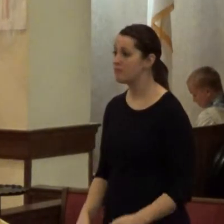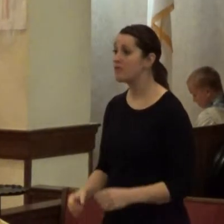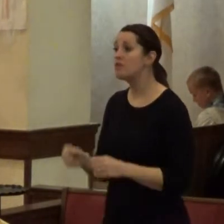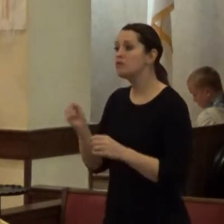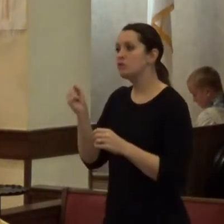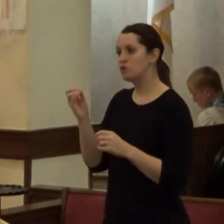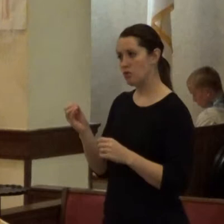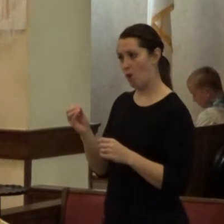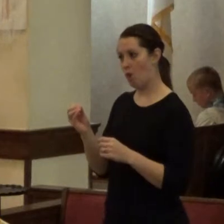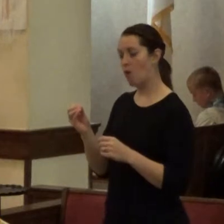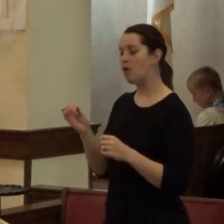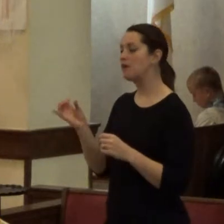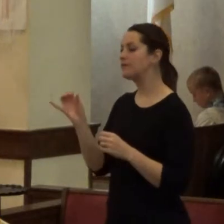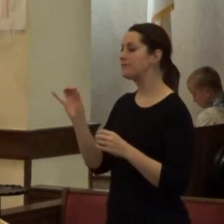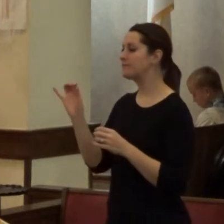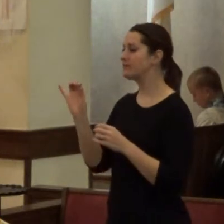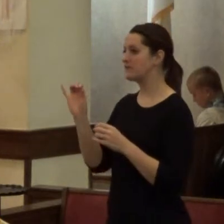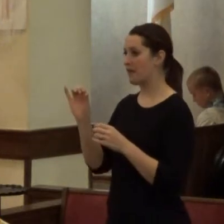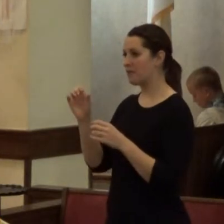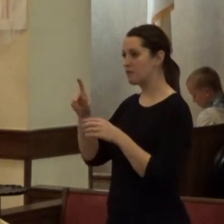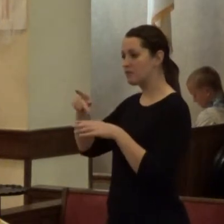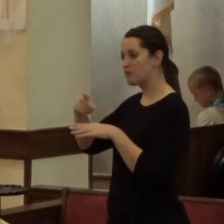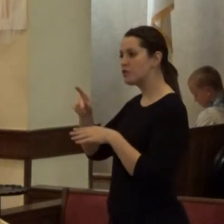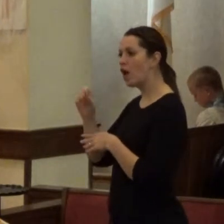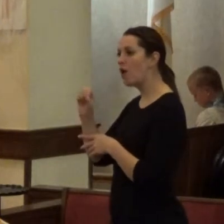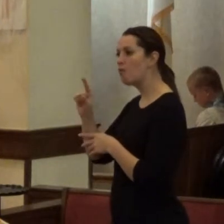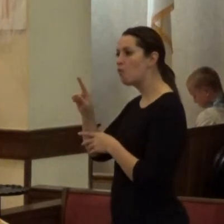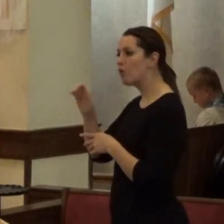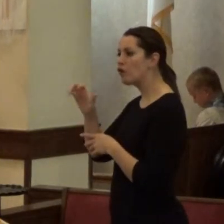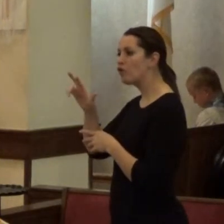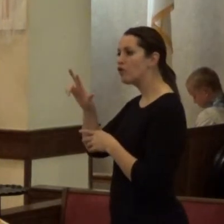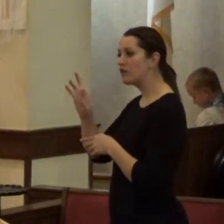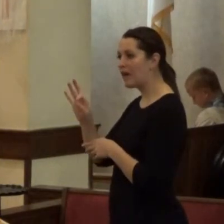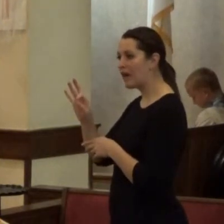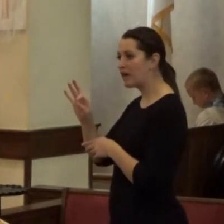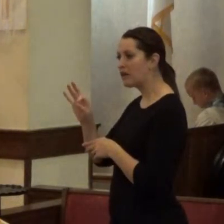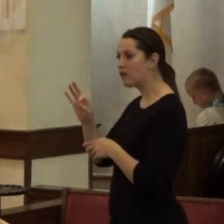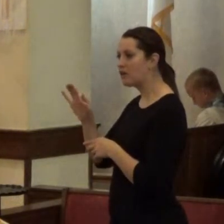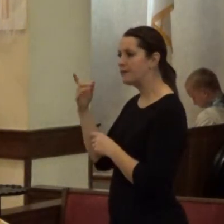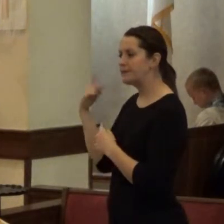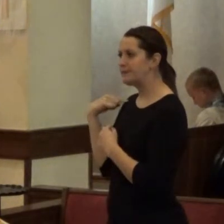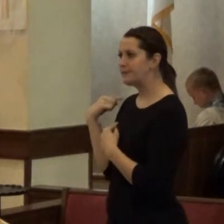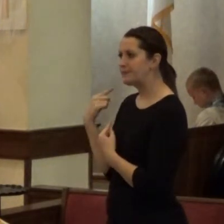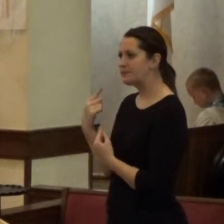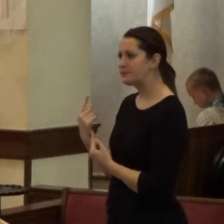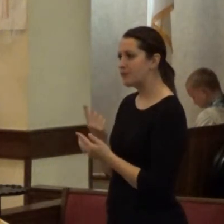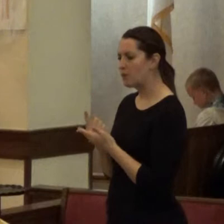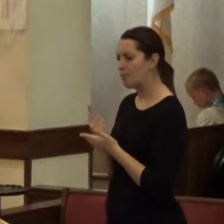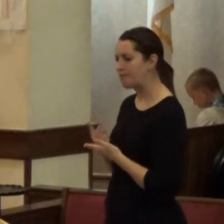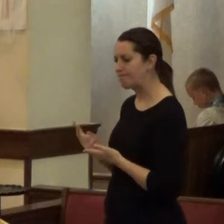And so, inspired from Psalm 139, in these last few weeks, we are considering